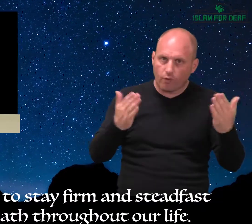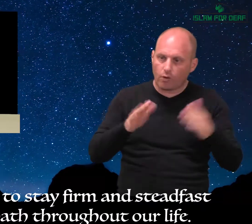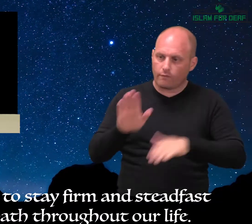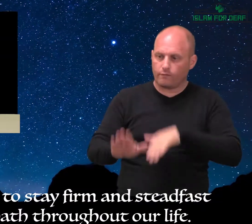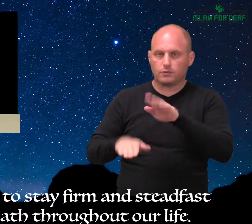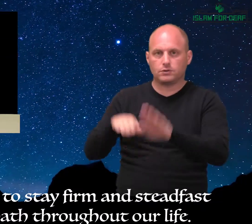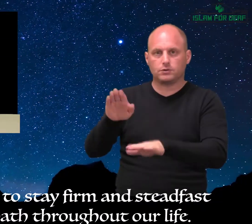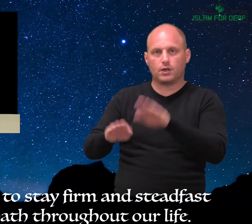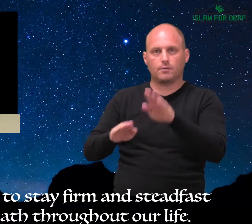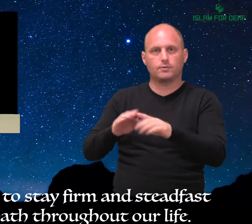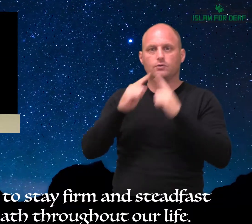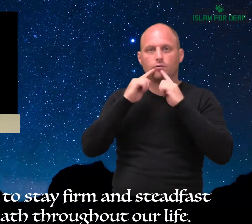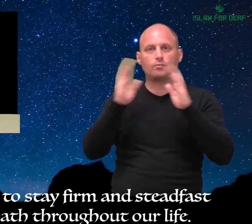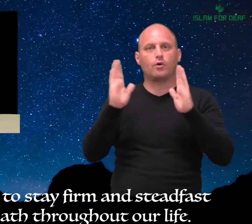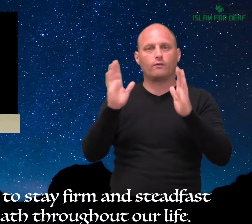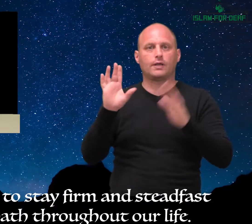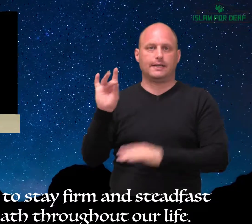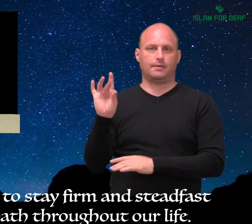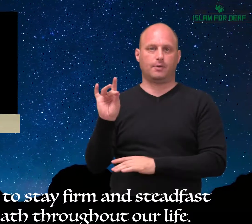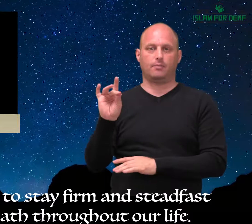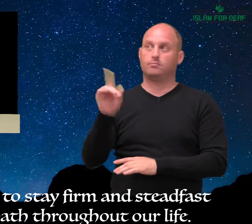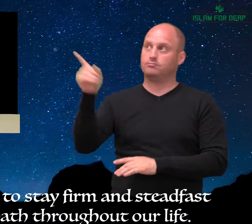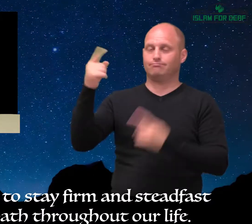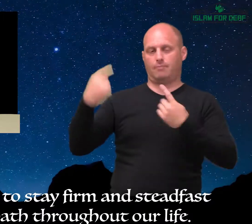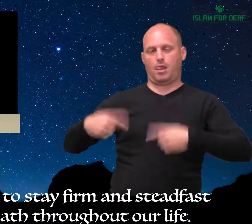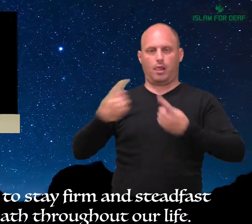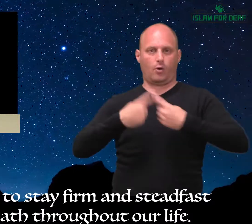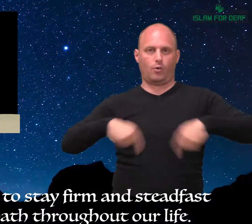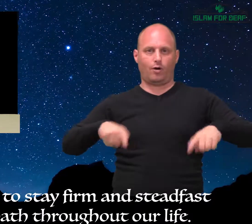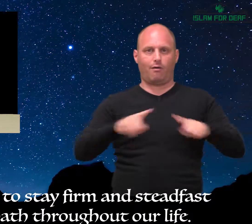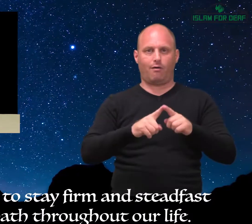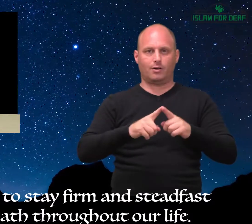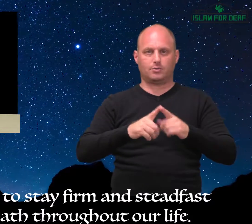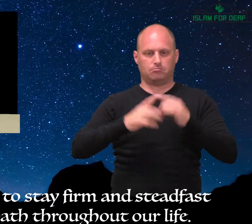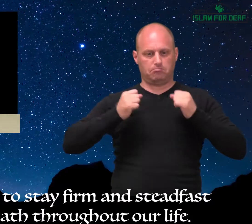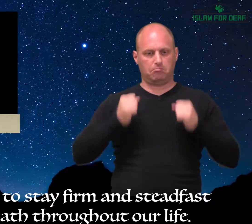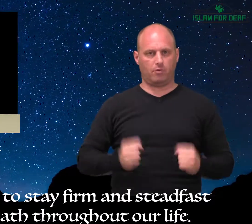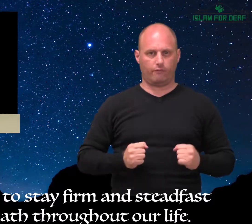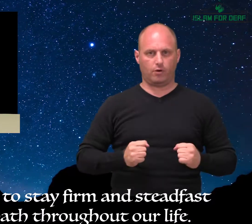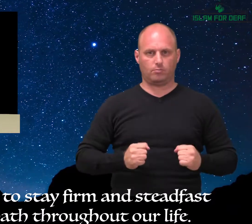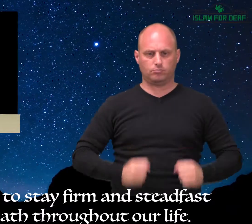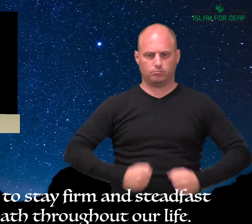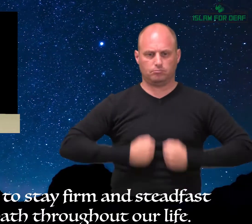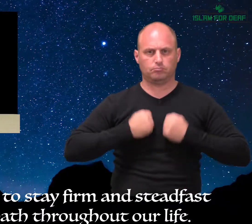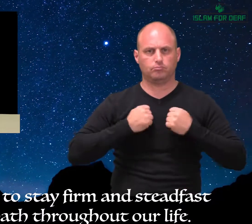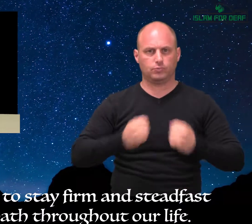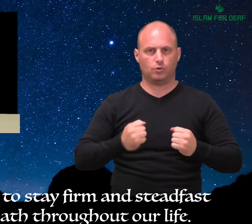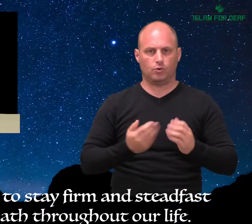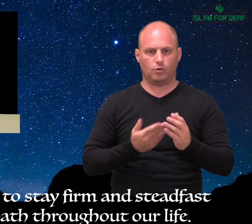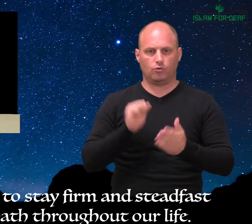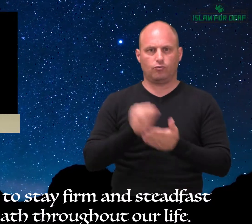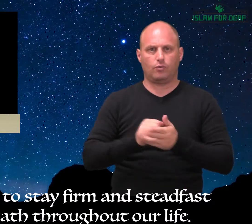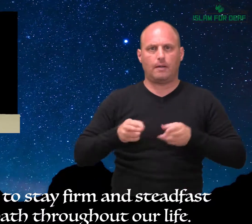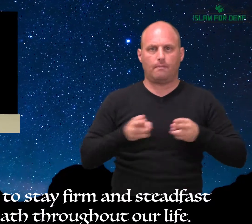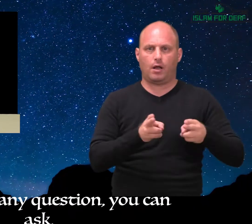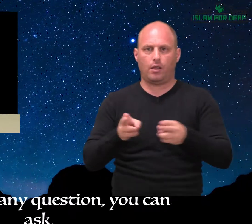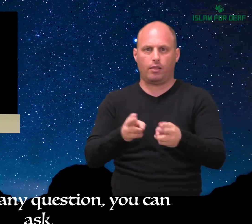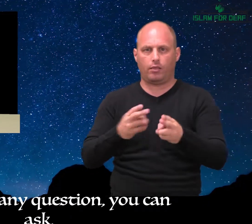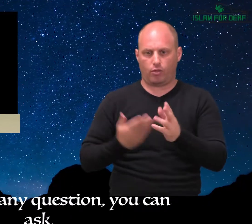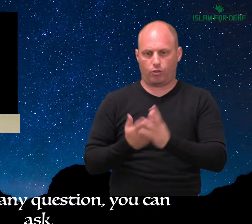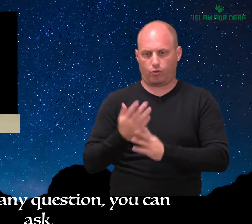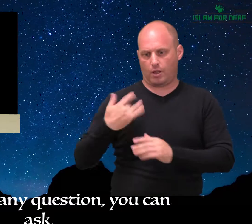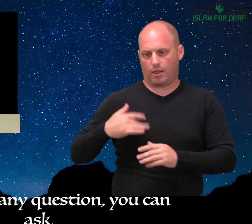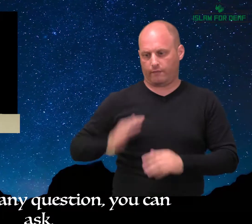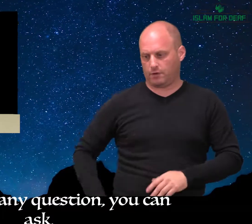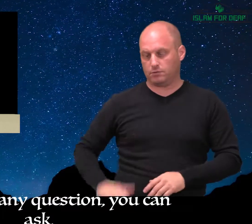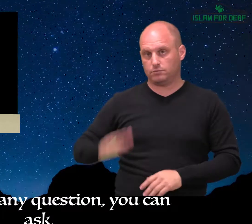and may he allow us to stay firm and steadfast on the right path throughout our life. If you